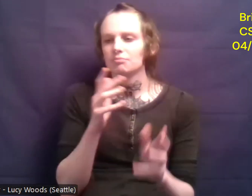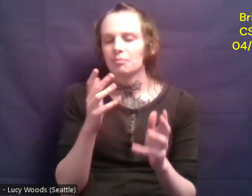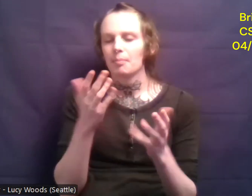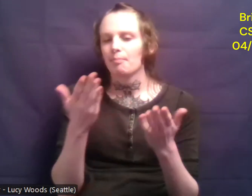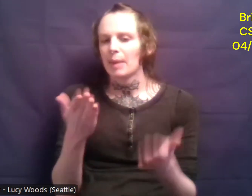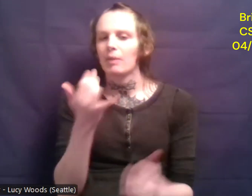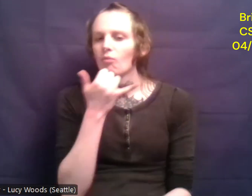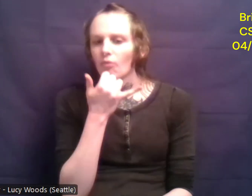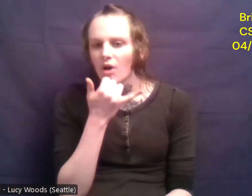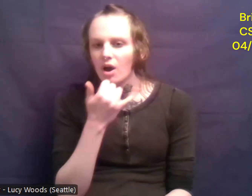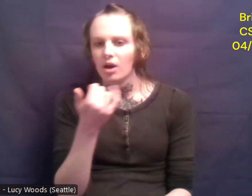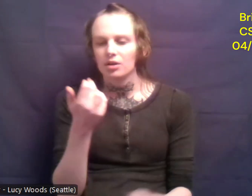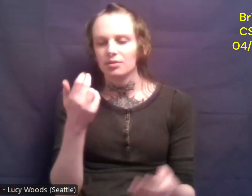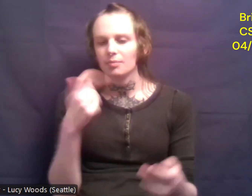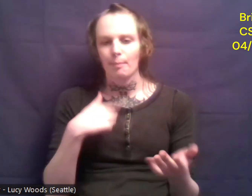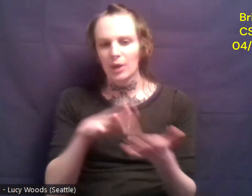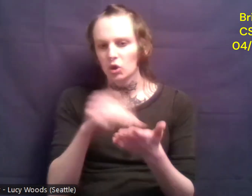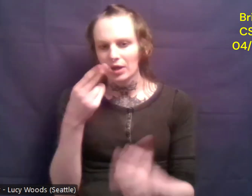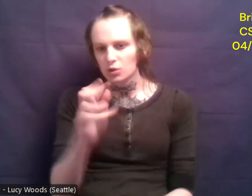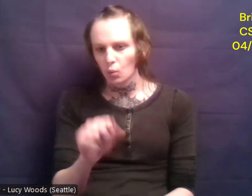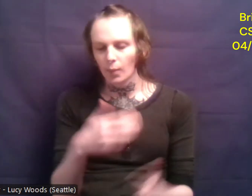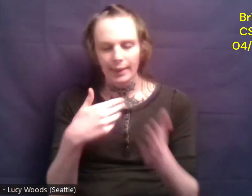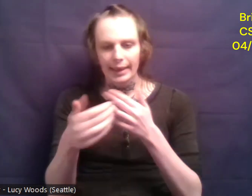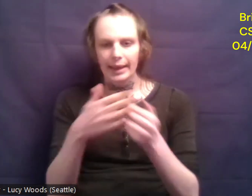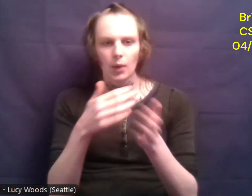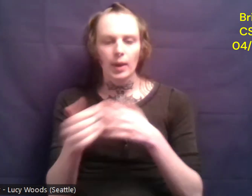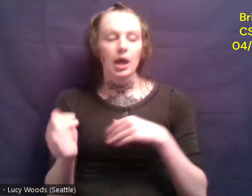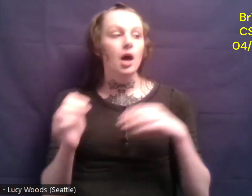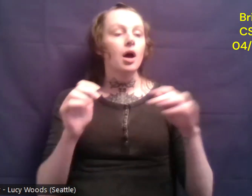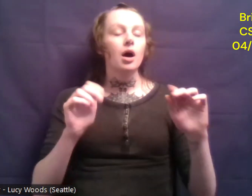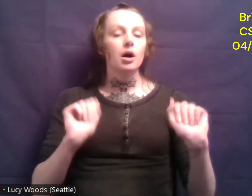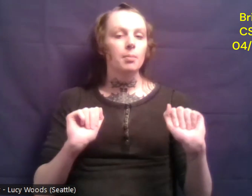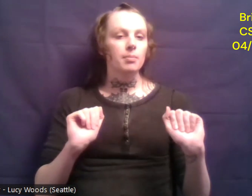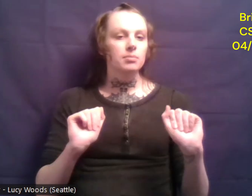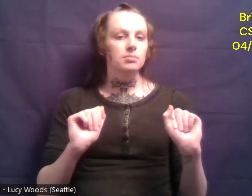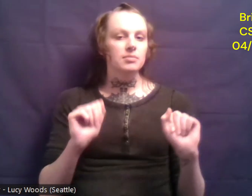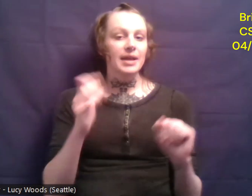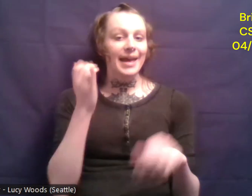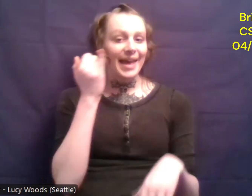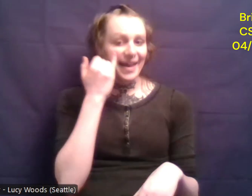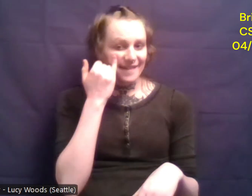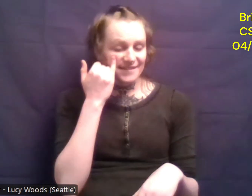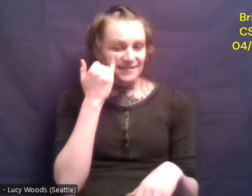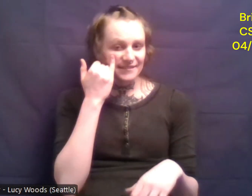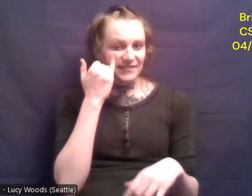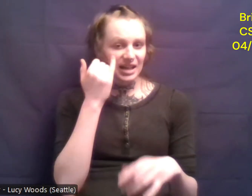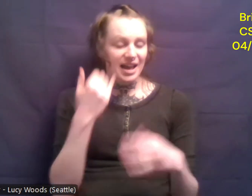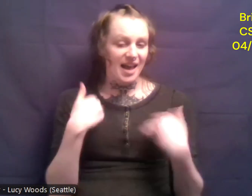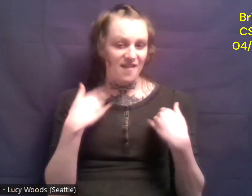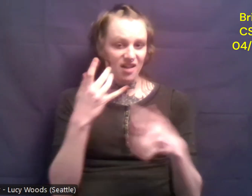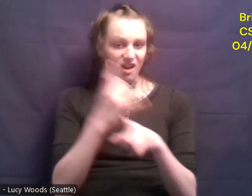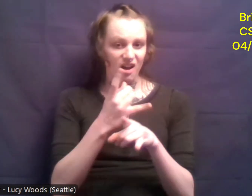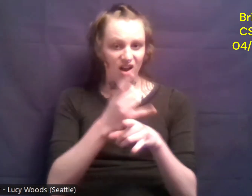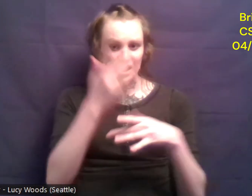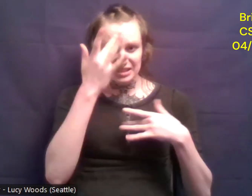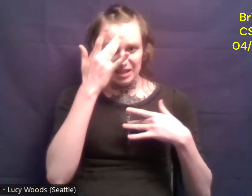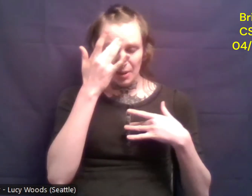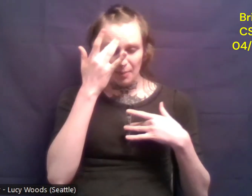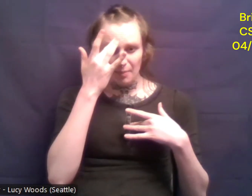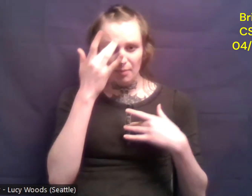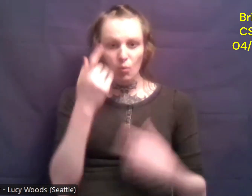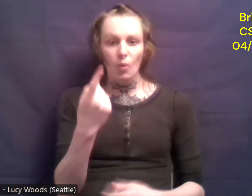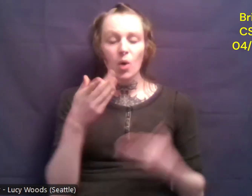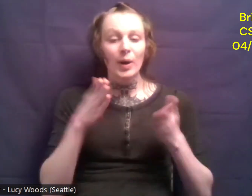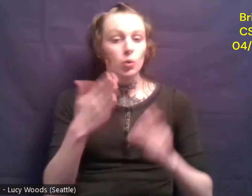ago. But like part of one of the indicators of alcoholism, I think, is how often you